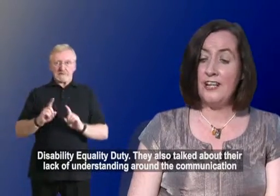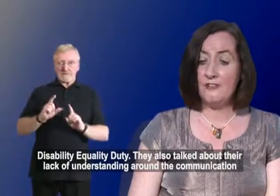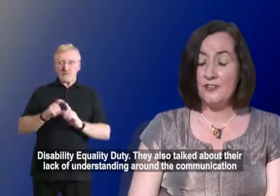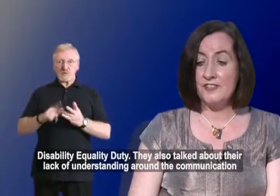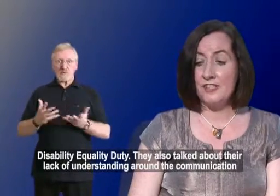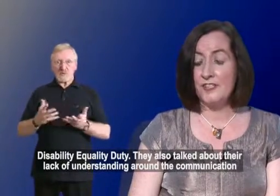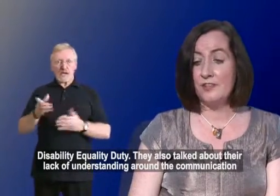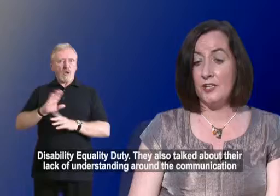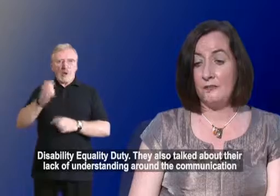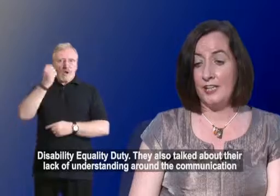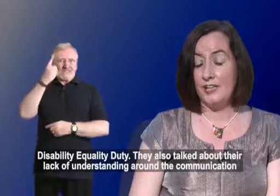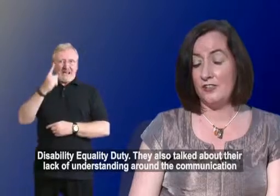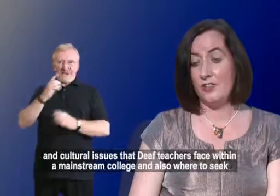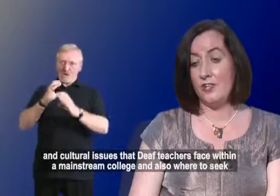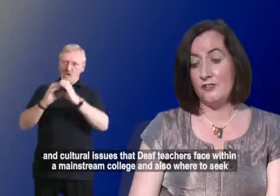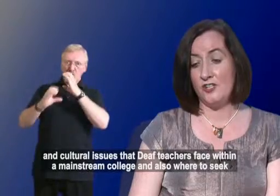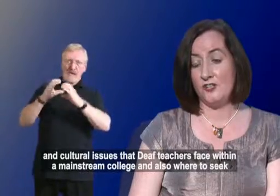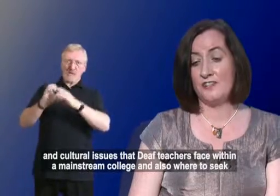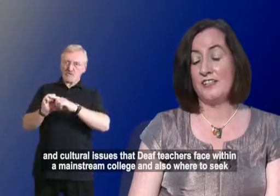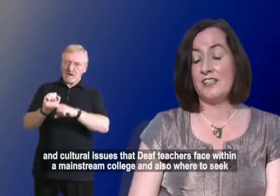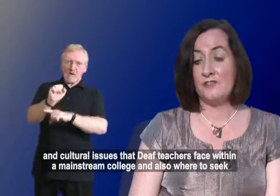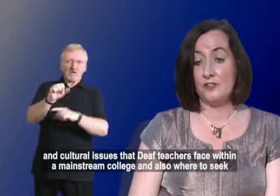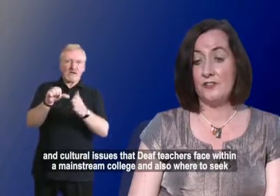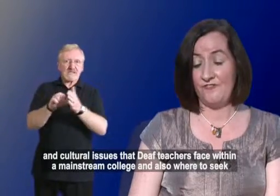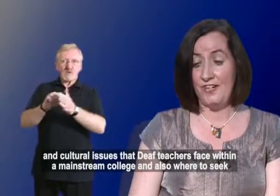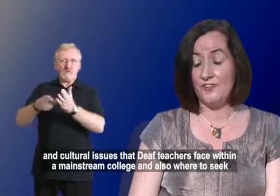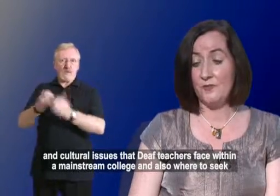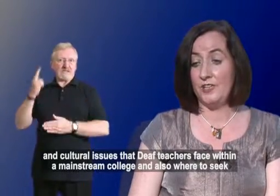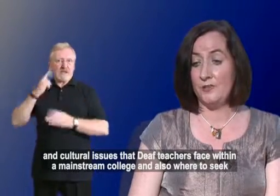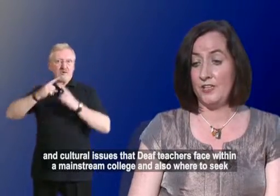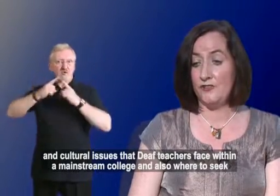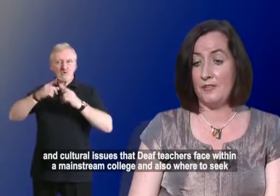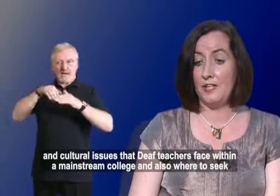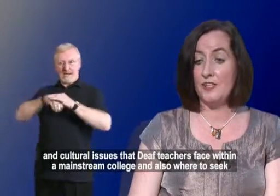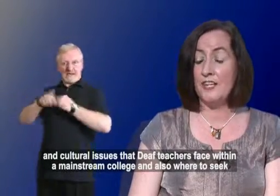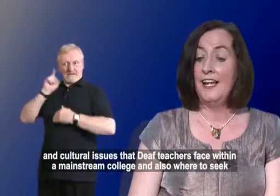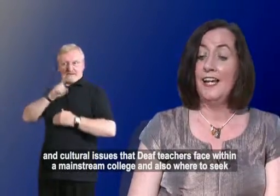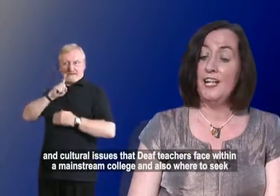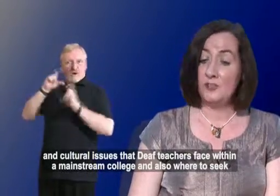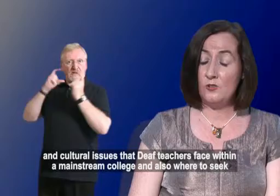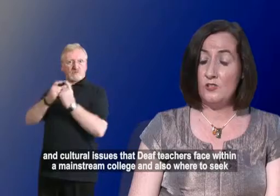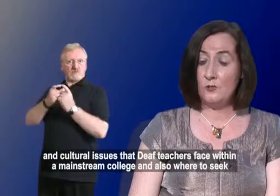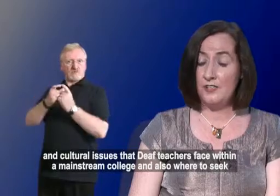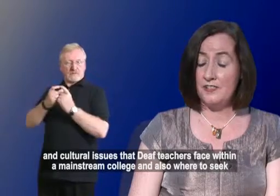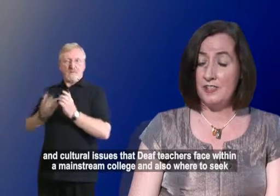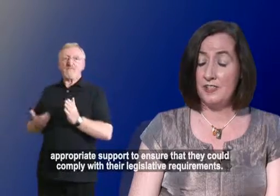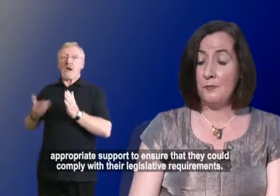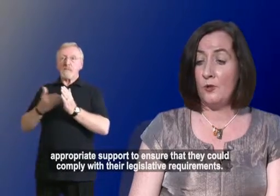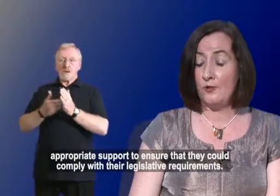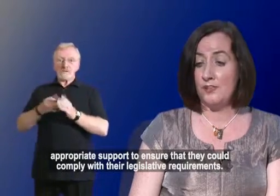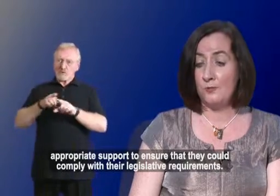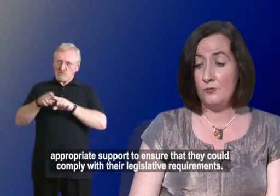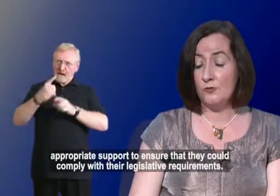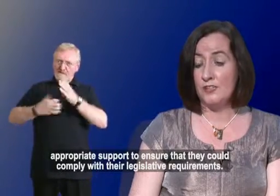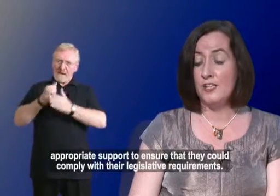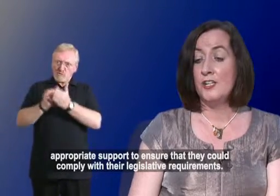about the lack of understanding around the communication and cultural issues that deaf tutors face within a mainstream college, and also where to seek